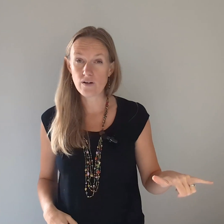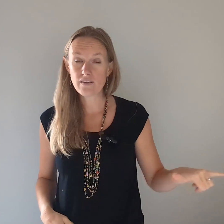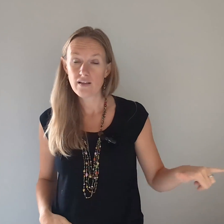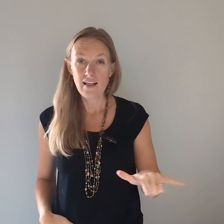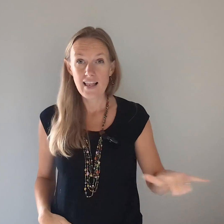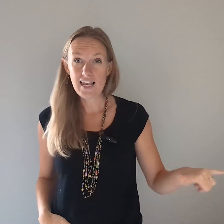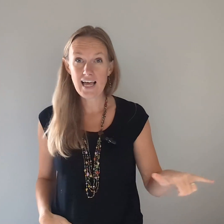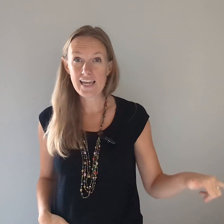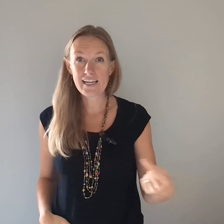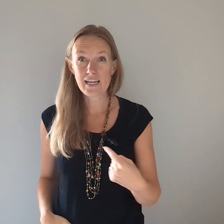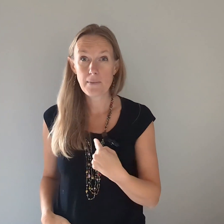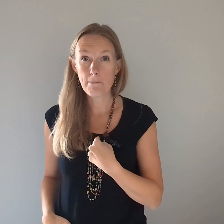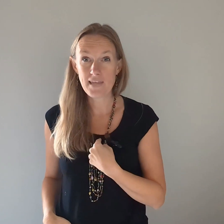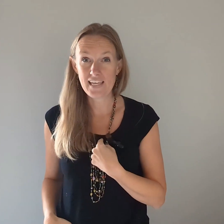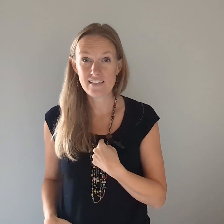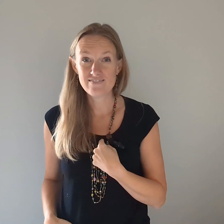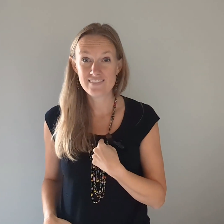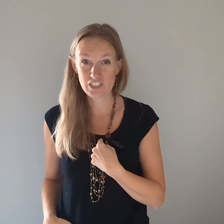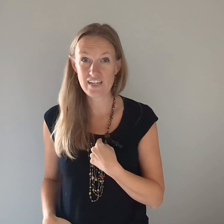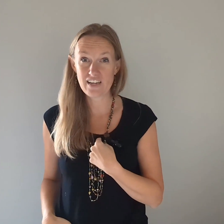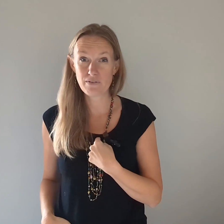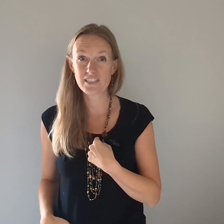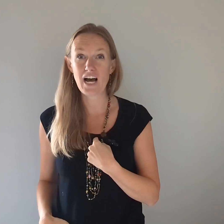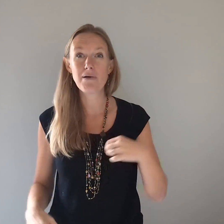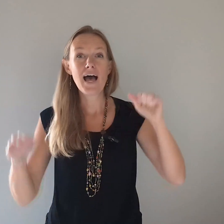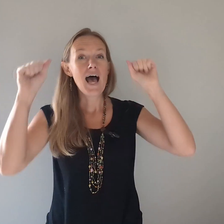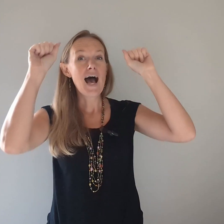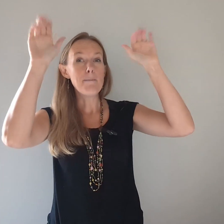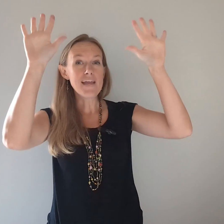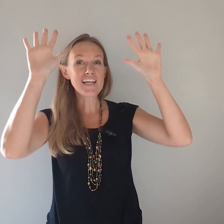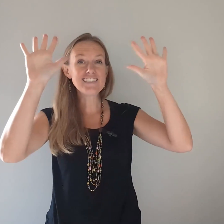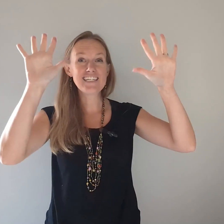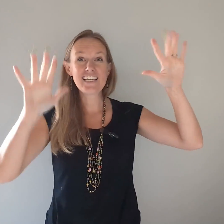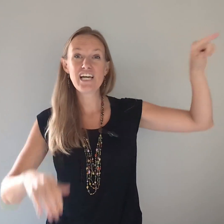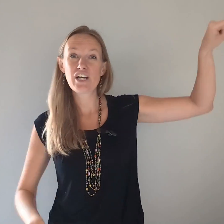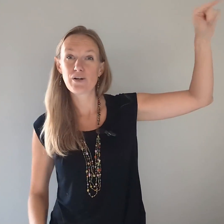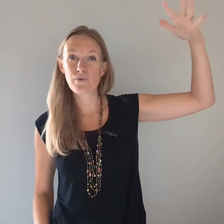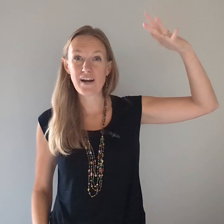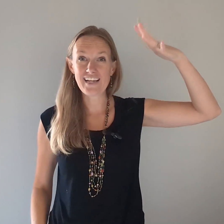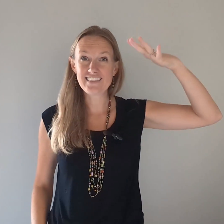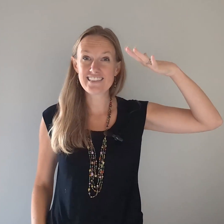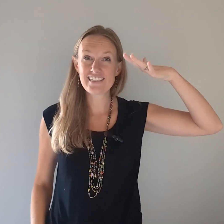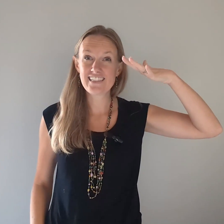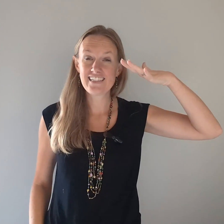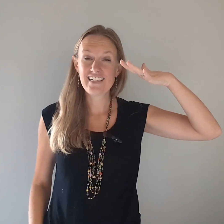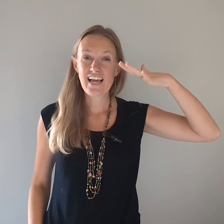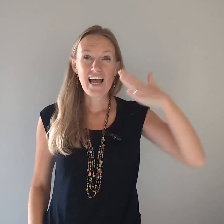forth, like me. Let's try that from the top. Amazing grace,